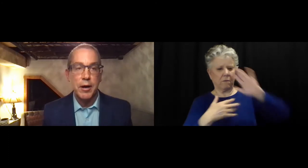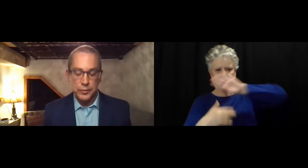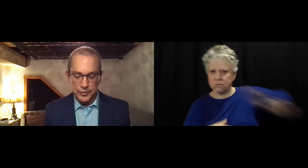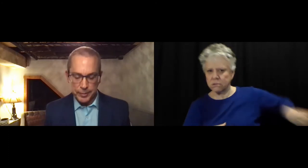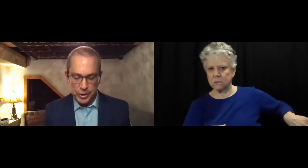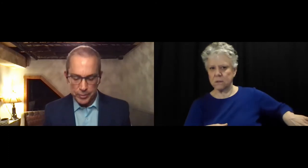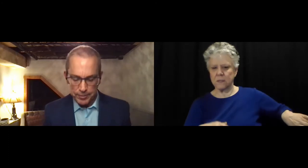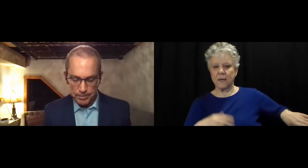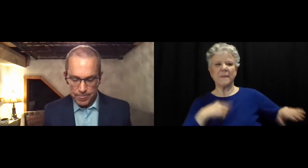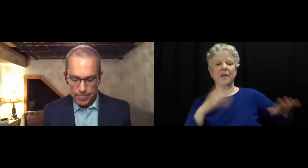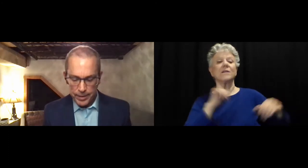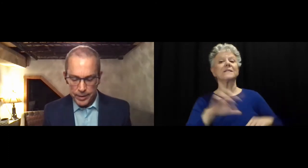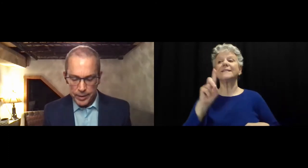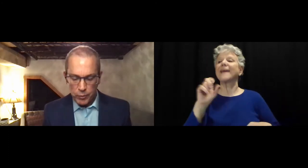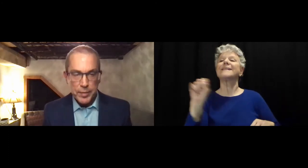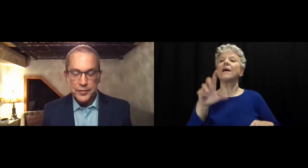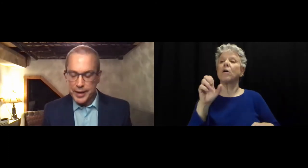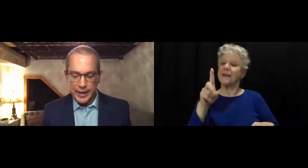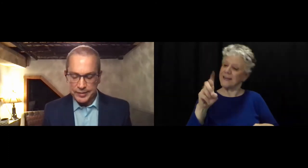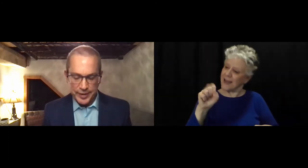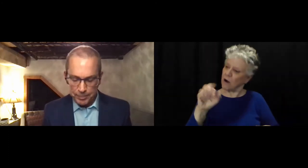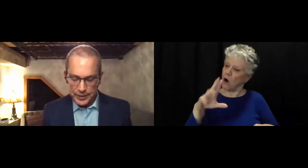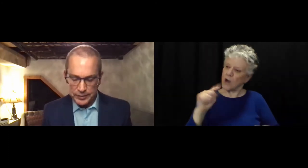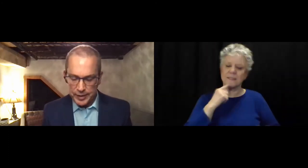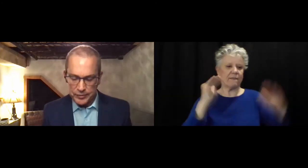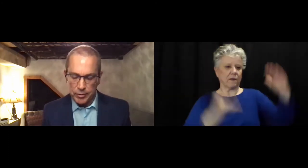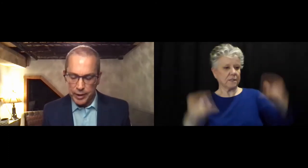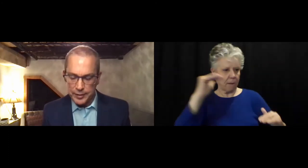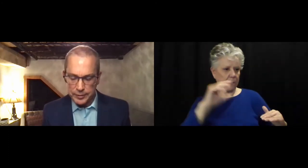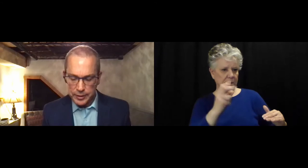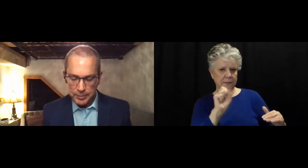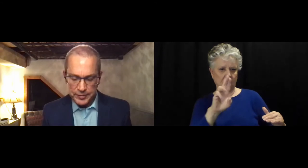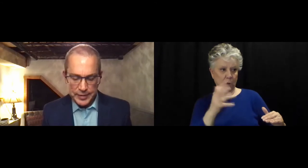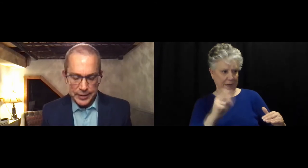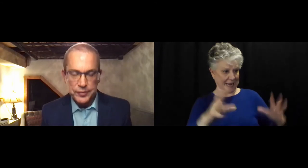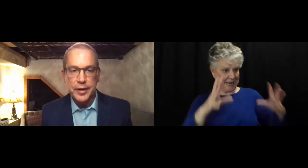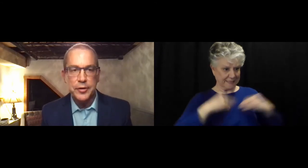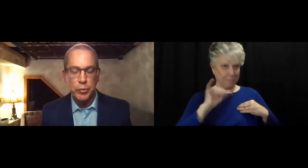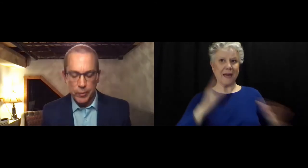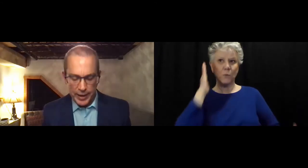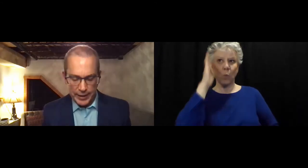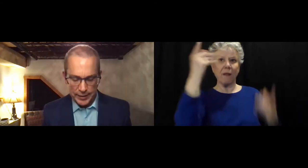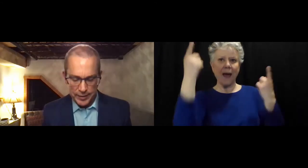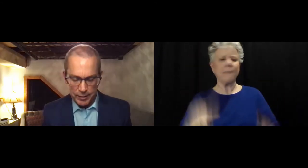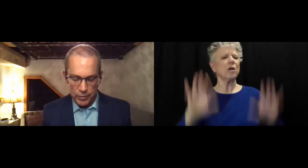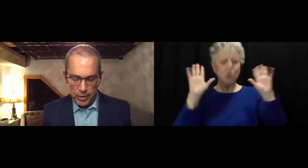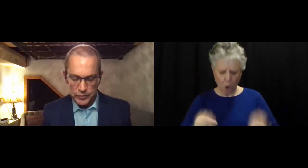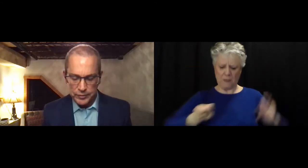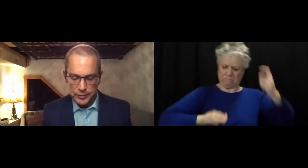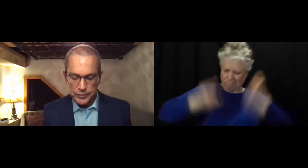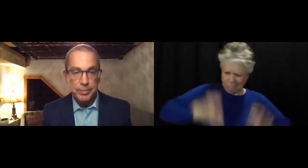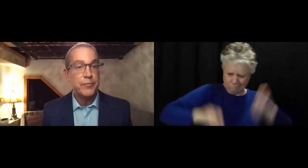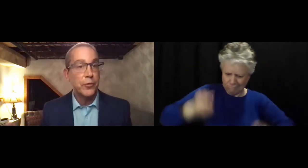they are to the subhuman. We must not accept these as our lot, but seek instead to eradicate them from